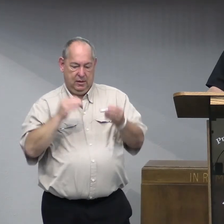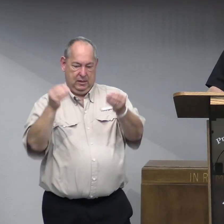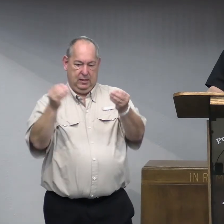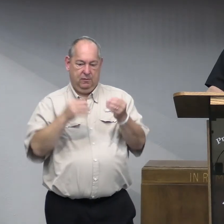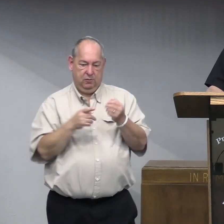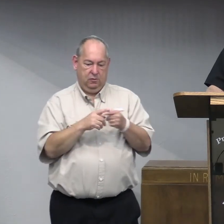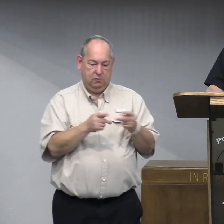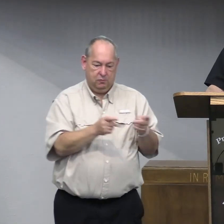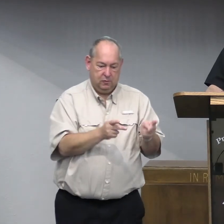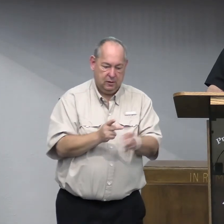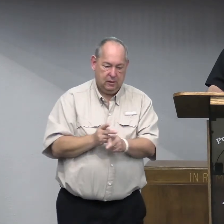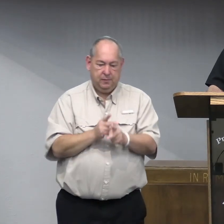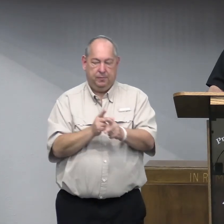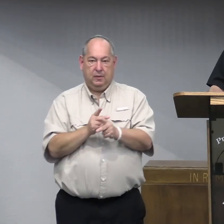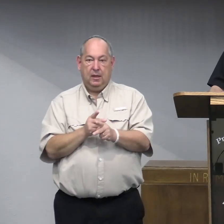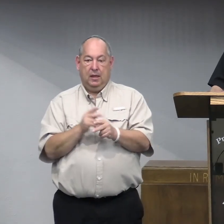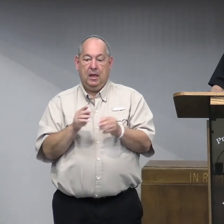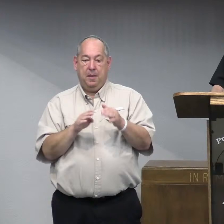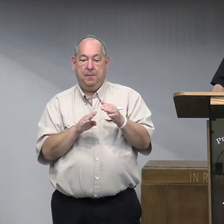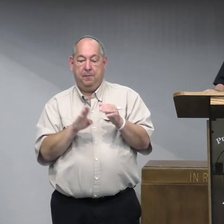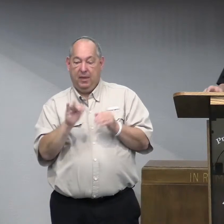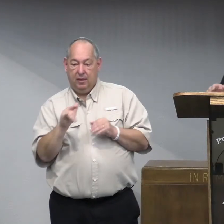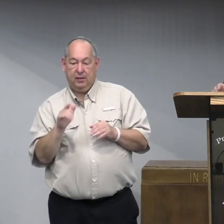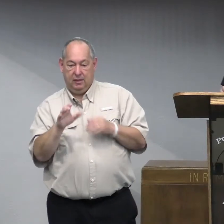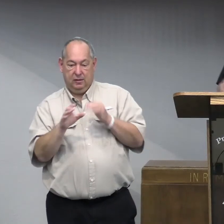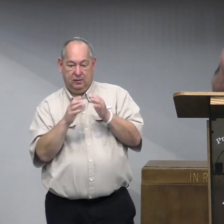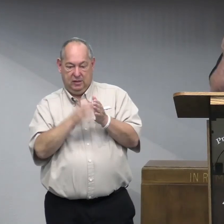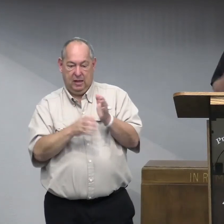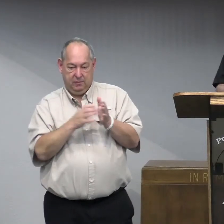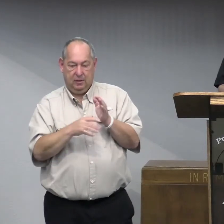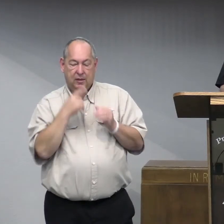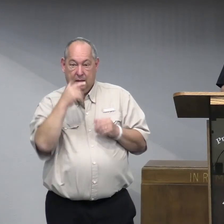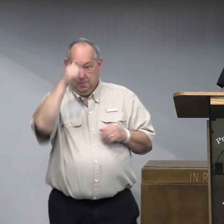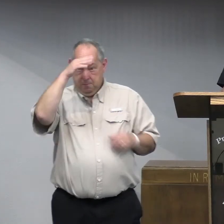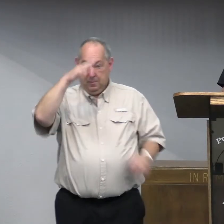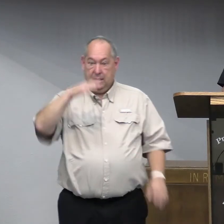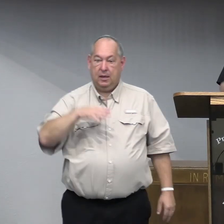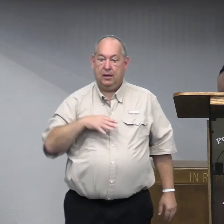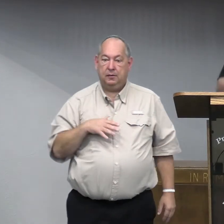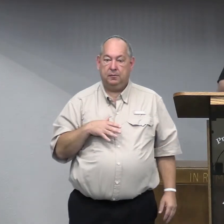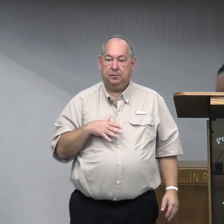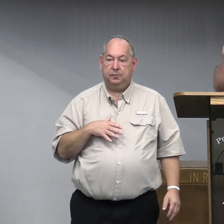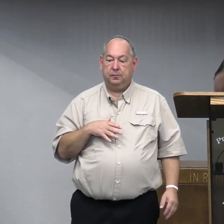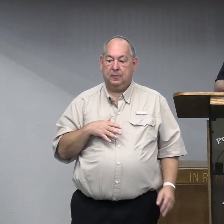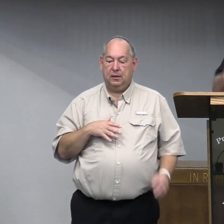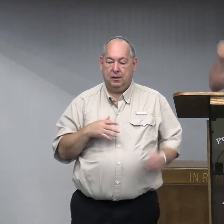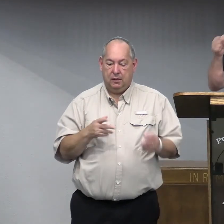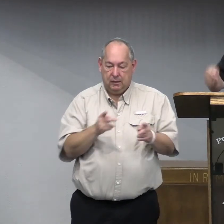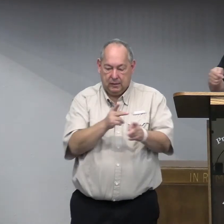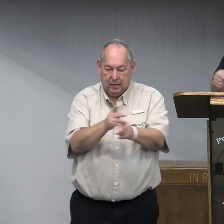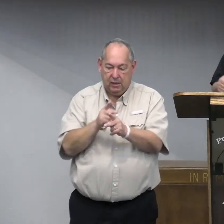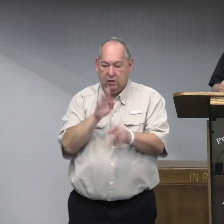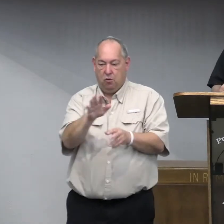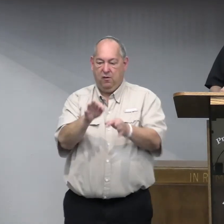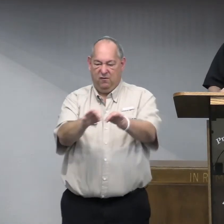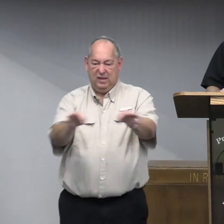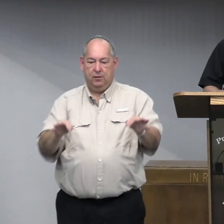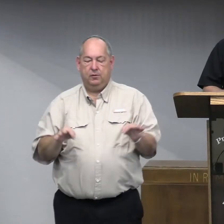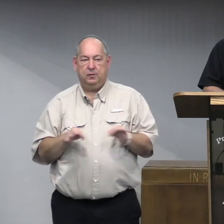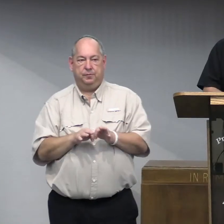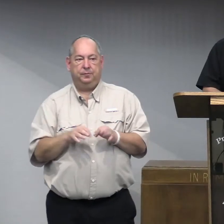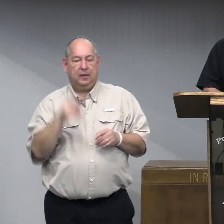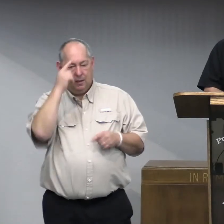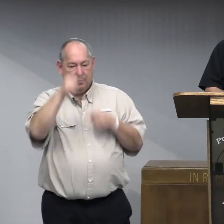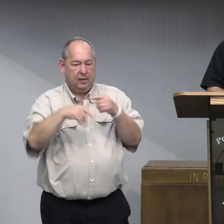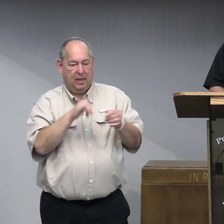tend. And basically, the chapter is saying, men, tend your field. Think